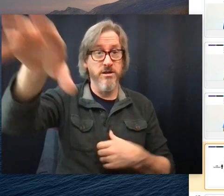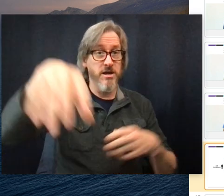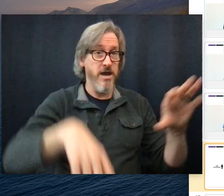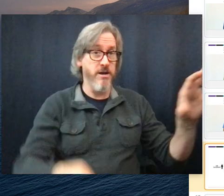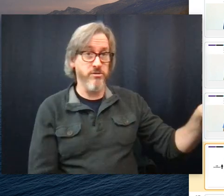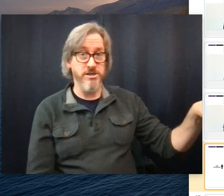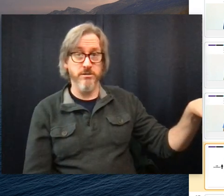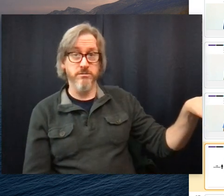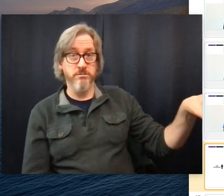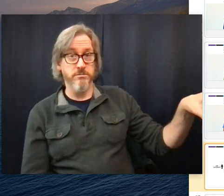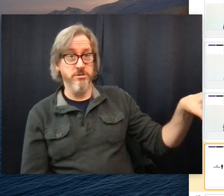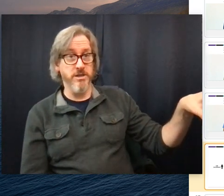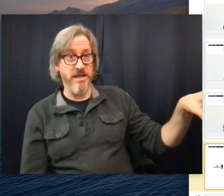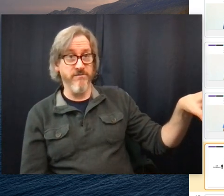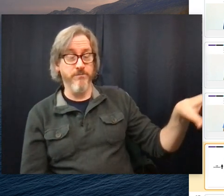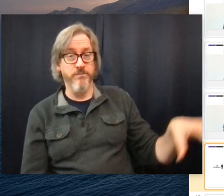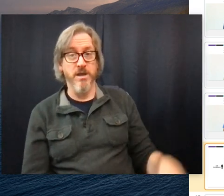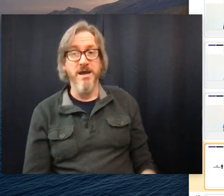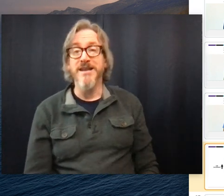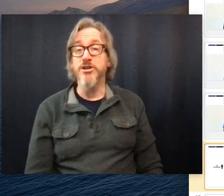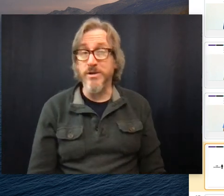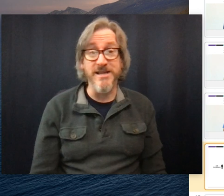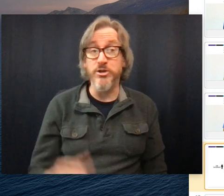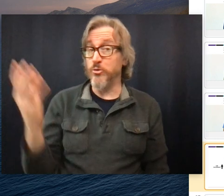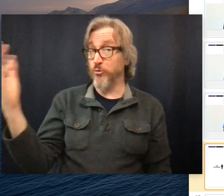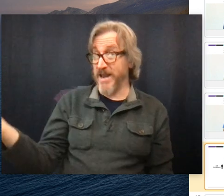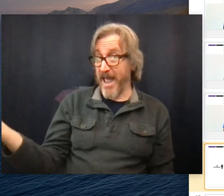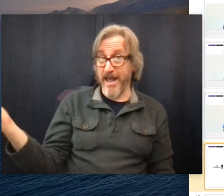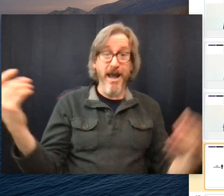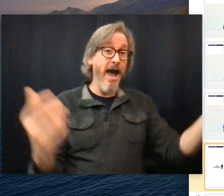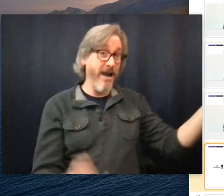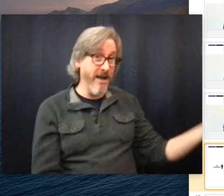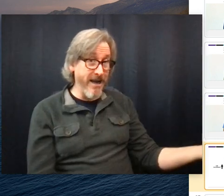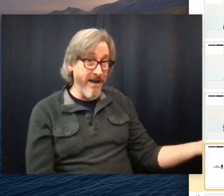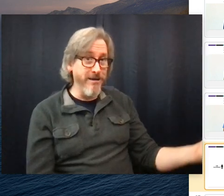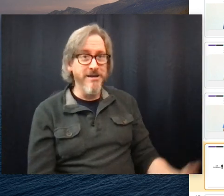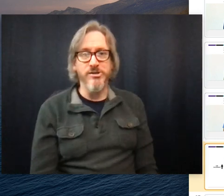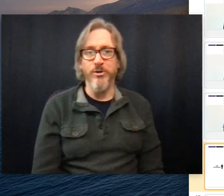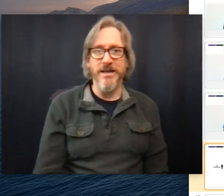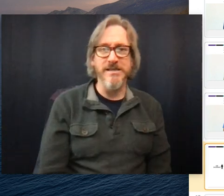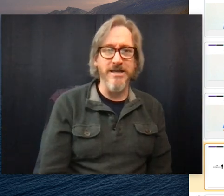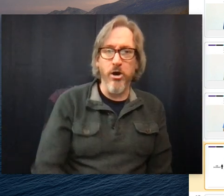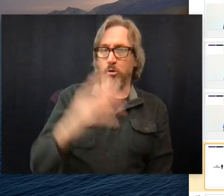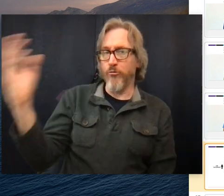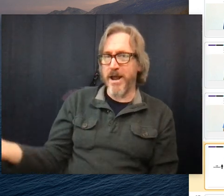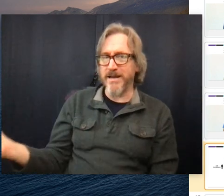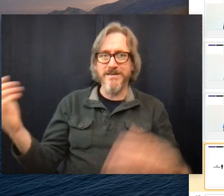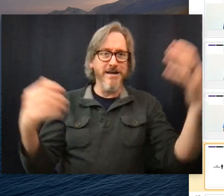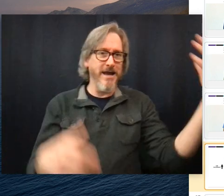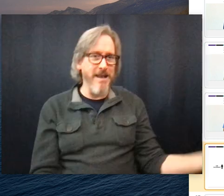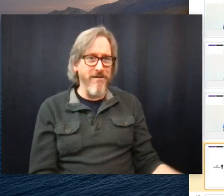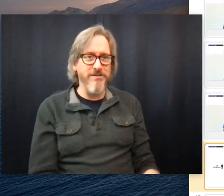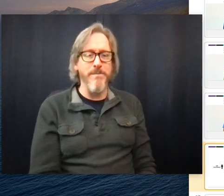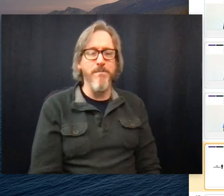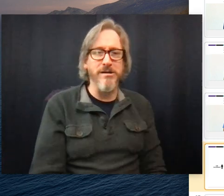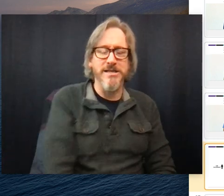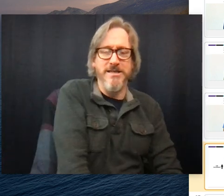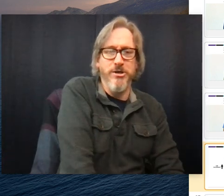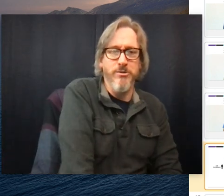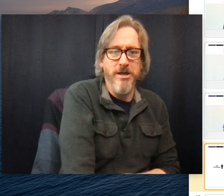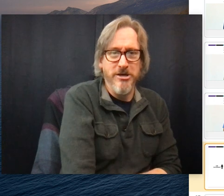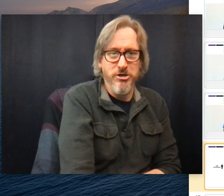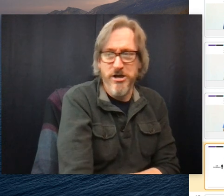front, and a person to the left. Notice they do Renee and Lee, so you can easily go right and left. I'm